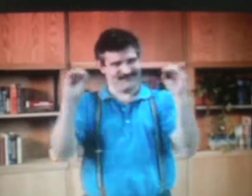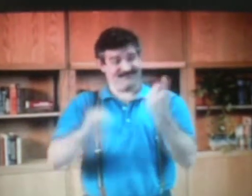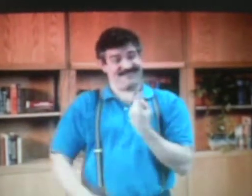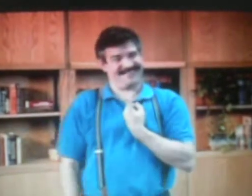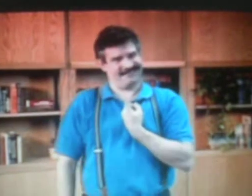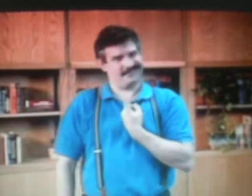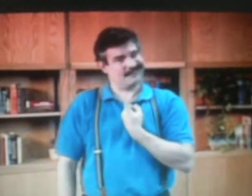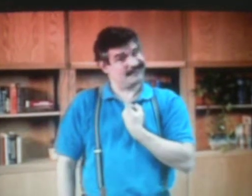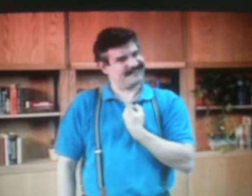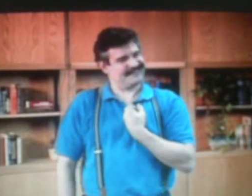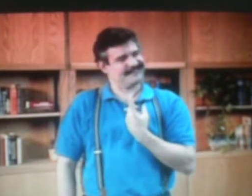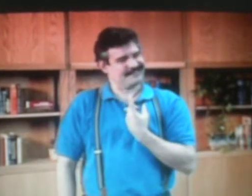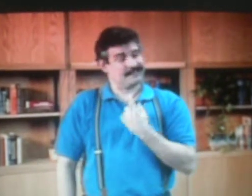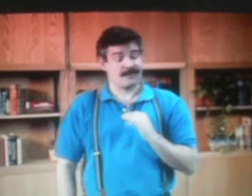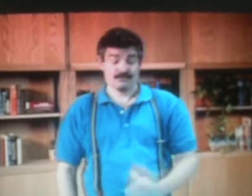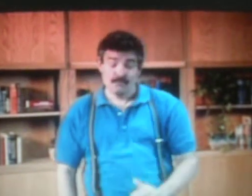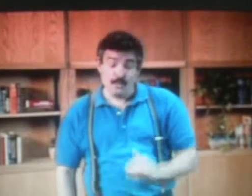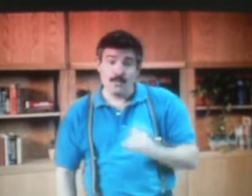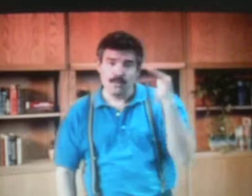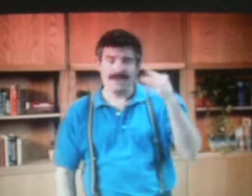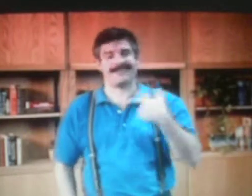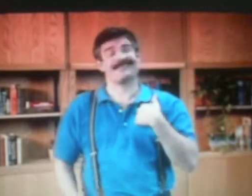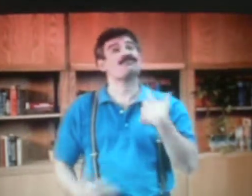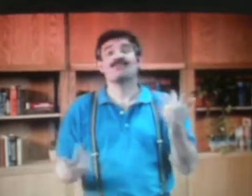I didn't have any brothers or sisters. I was the only child.